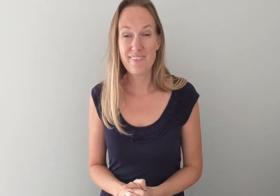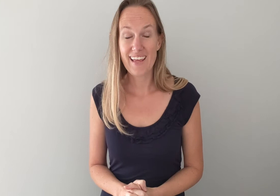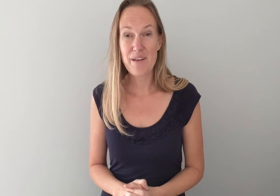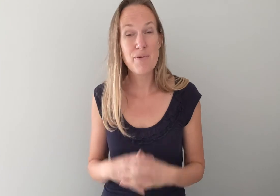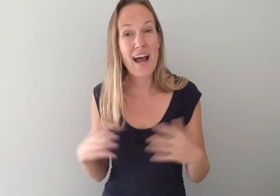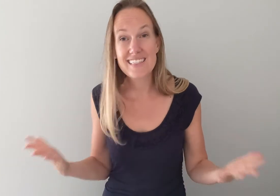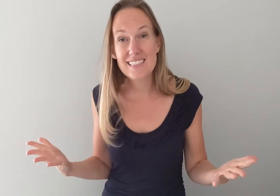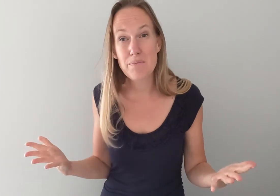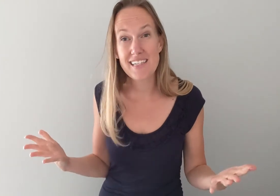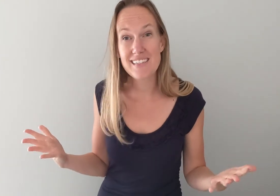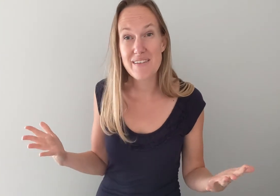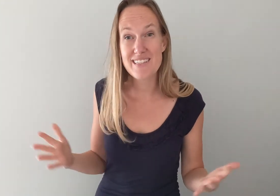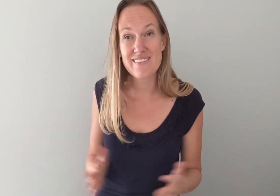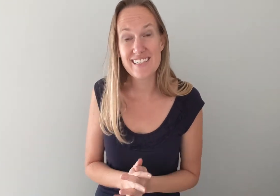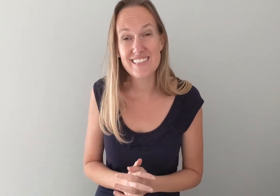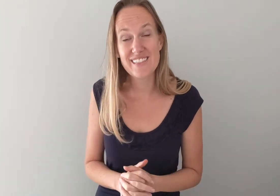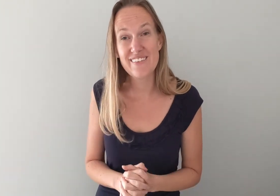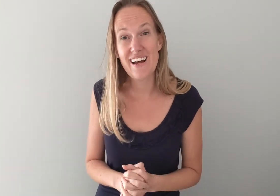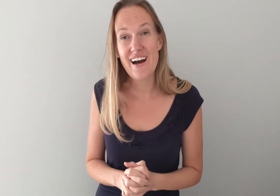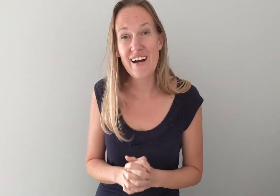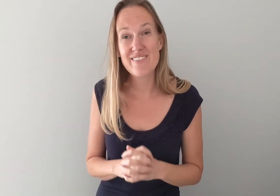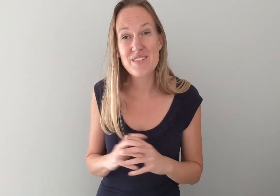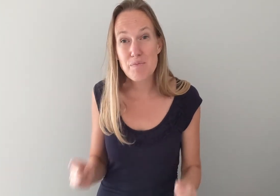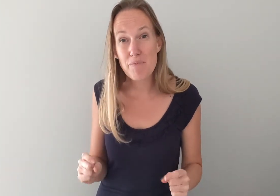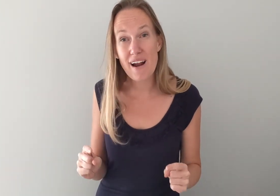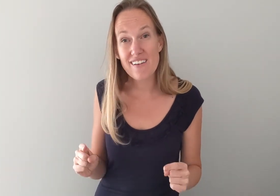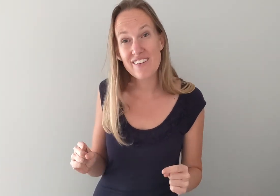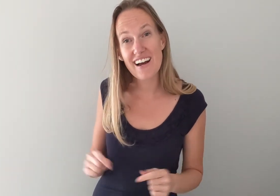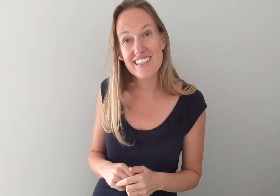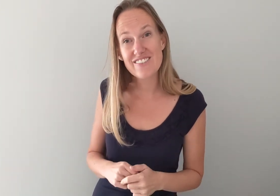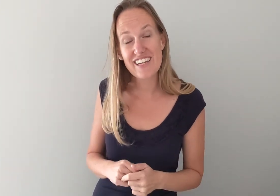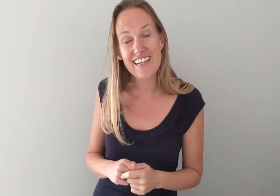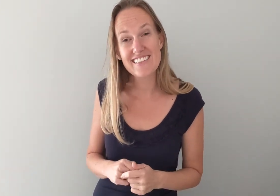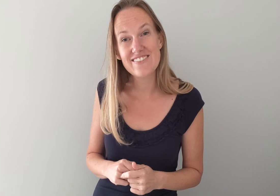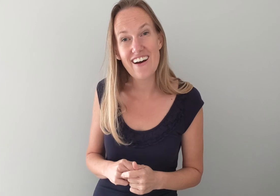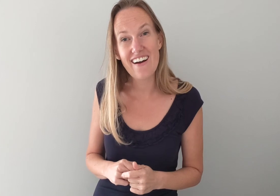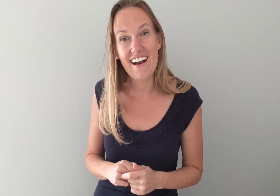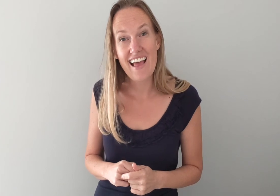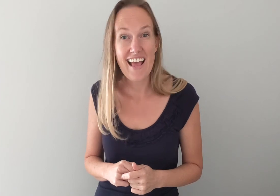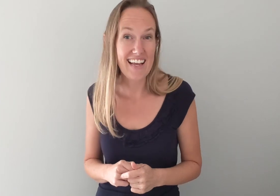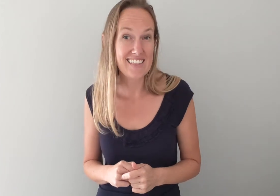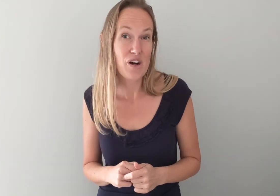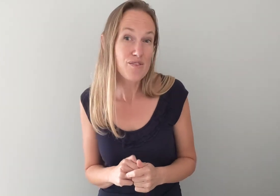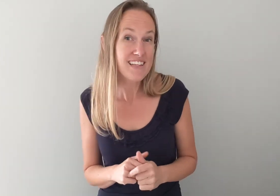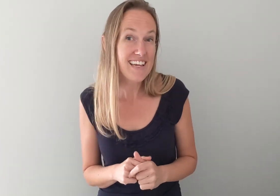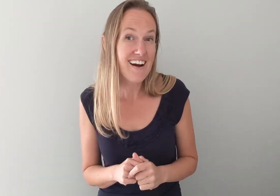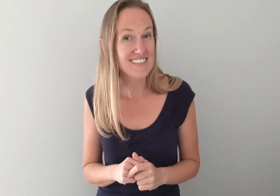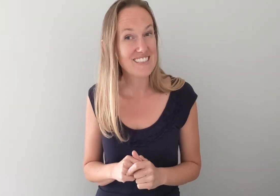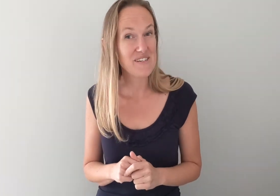Okay, practice as many times as you need to. I'm super proud of you guys for getting this far, and hopefully I'll see you in